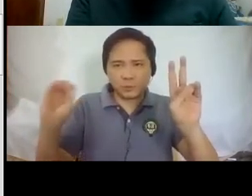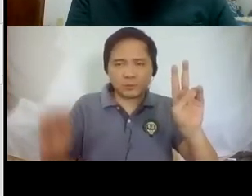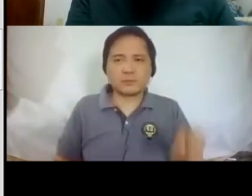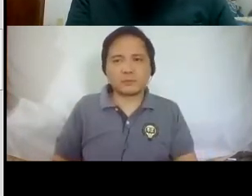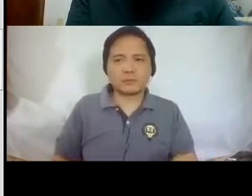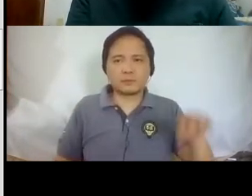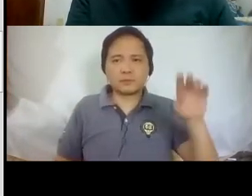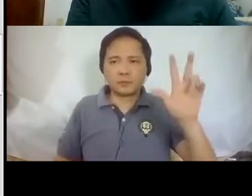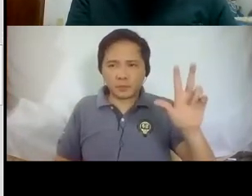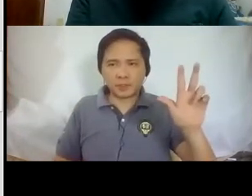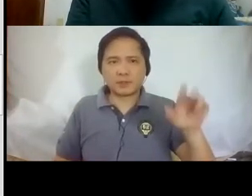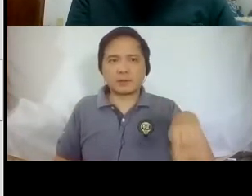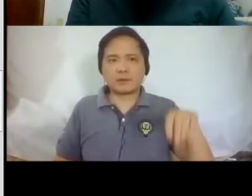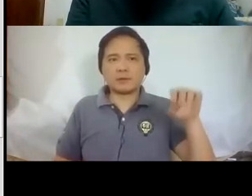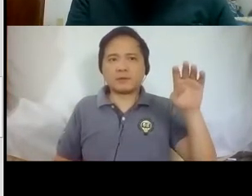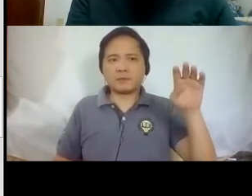So